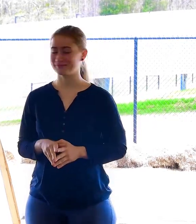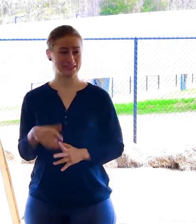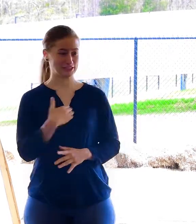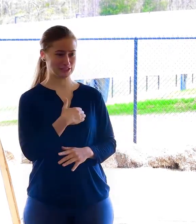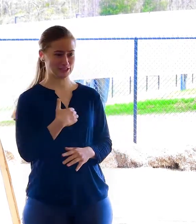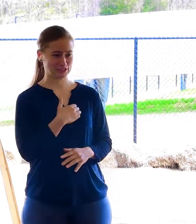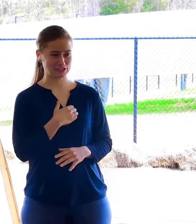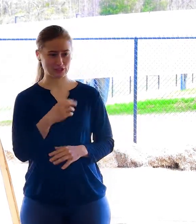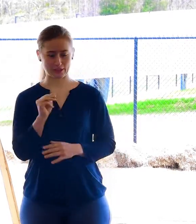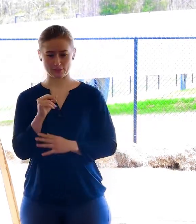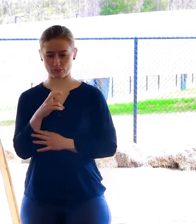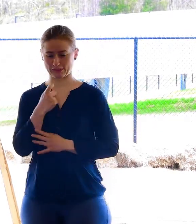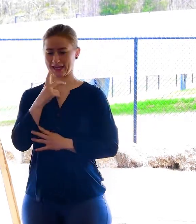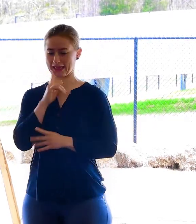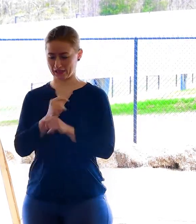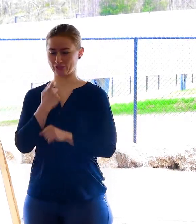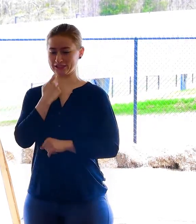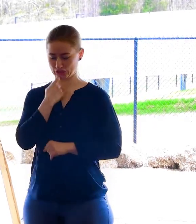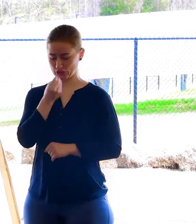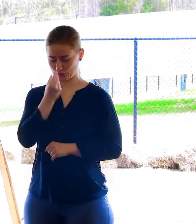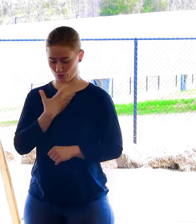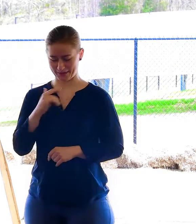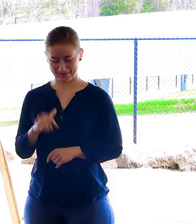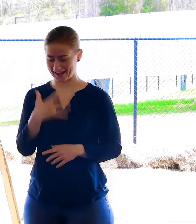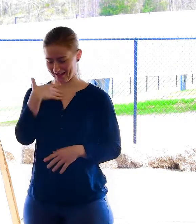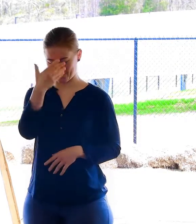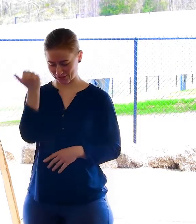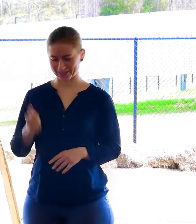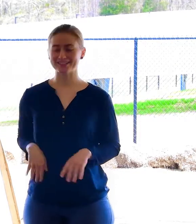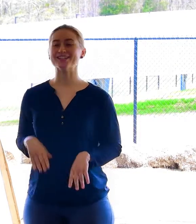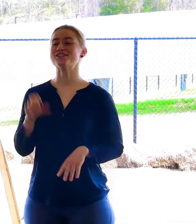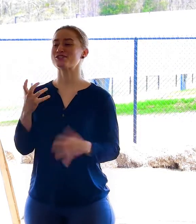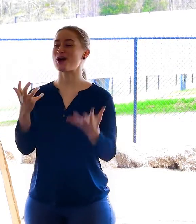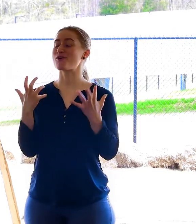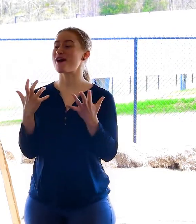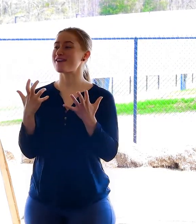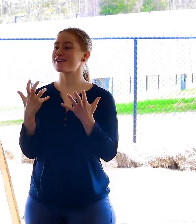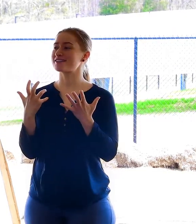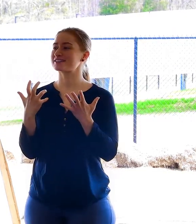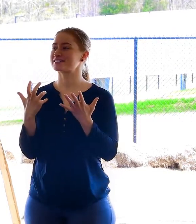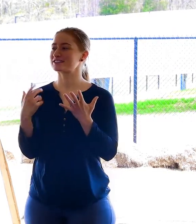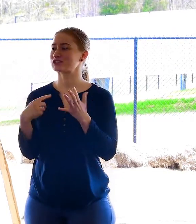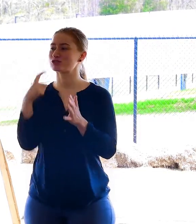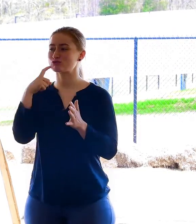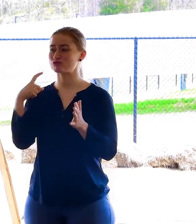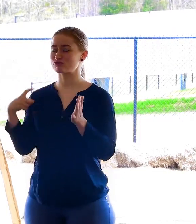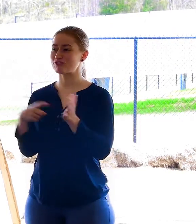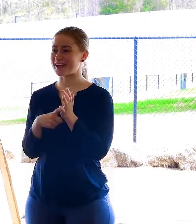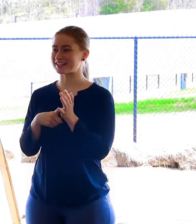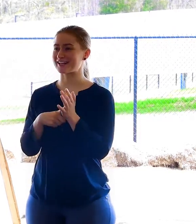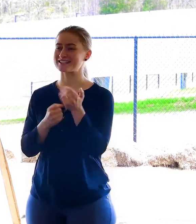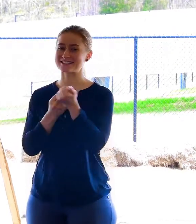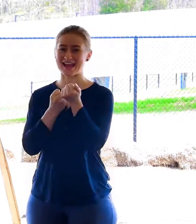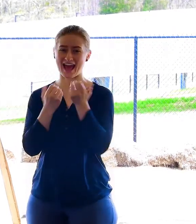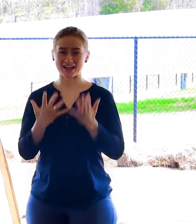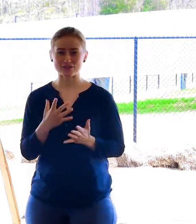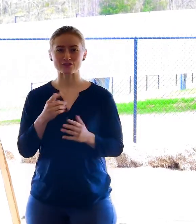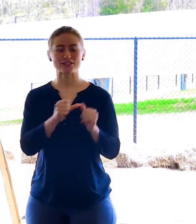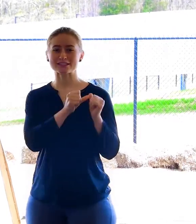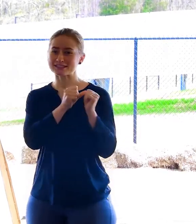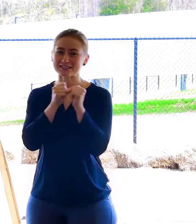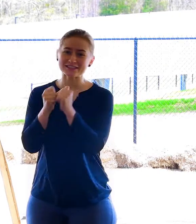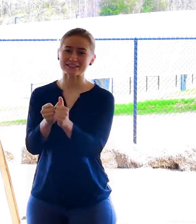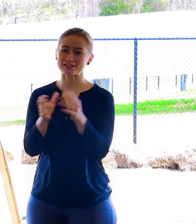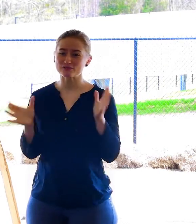Sorry, Maureen literally just told me that. And yeah, so I want to recognize the activists who continue to